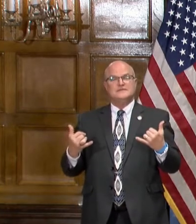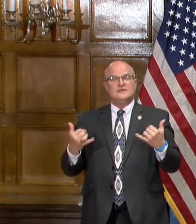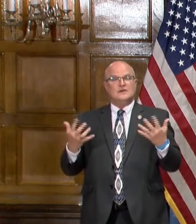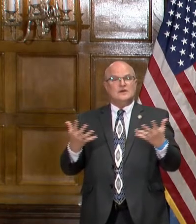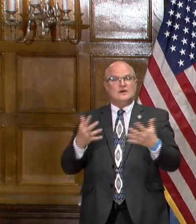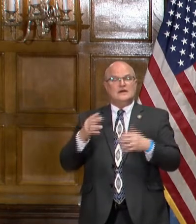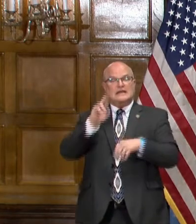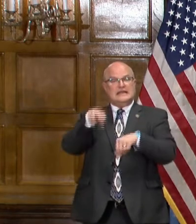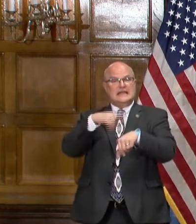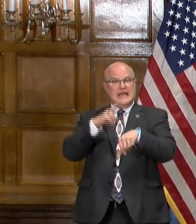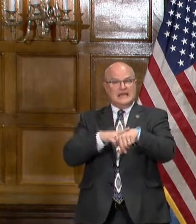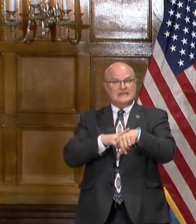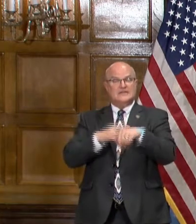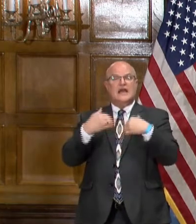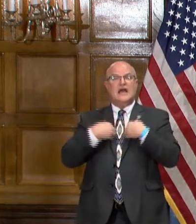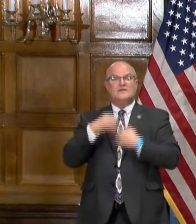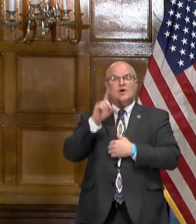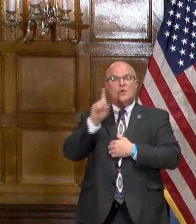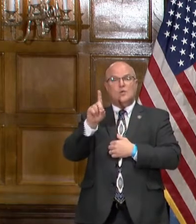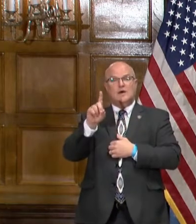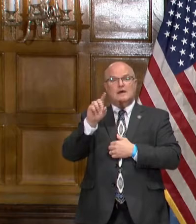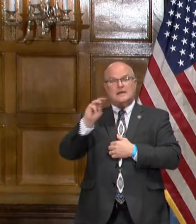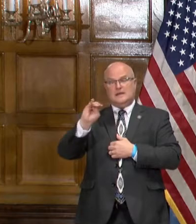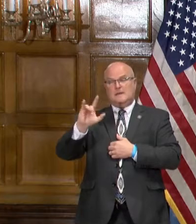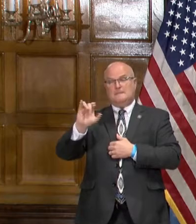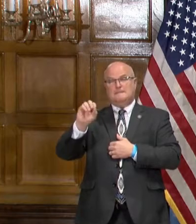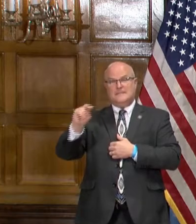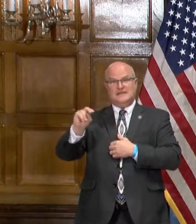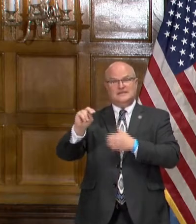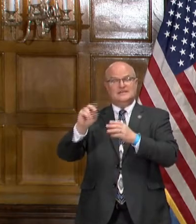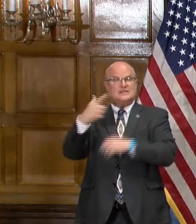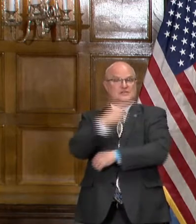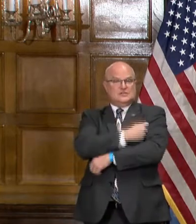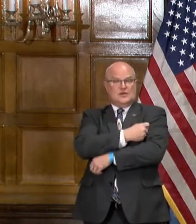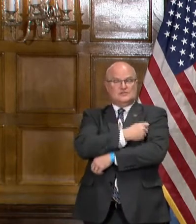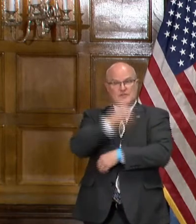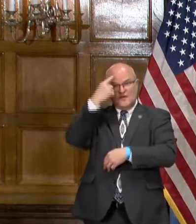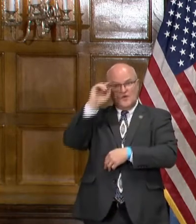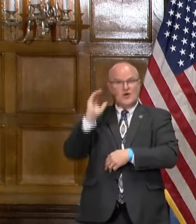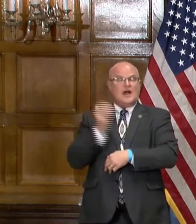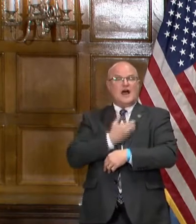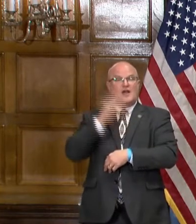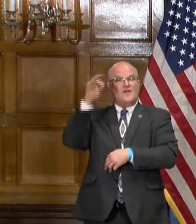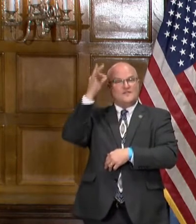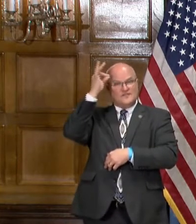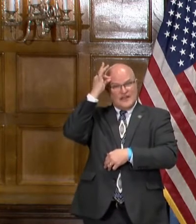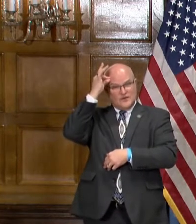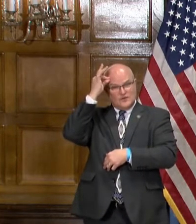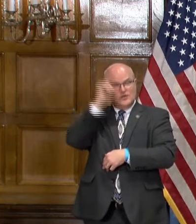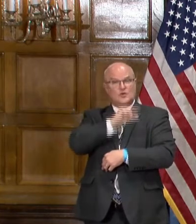is that nationally there'll be 1 million doses that will go to our federally qualified